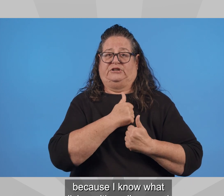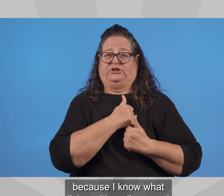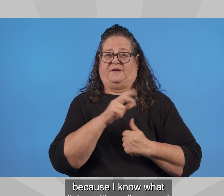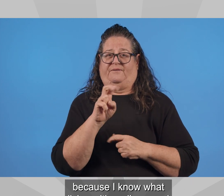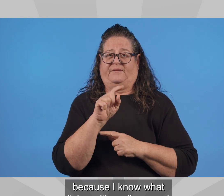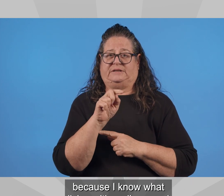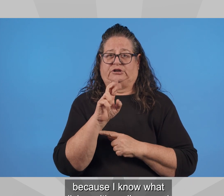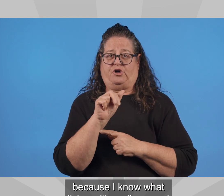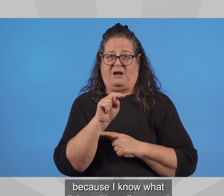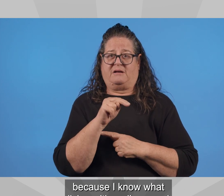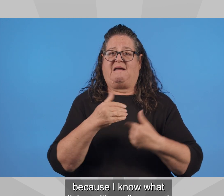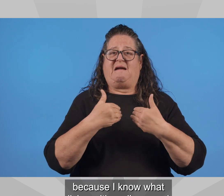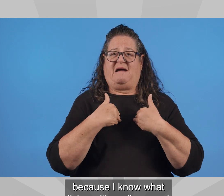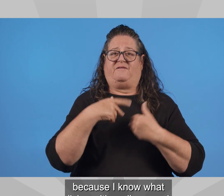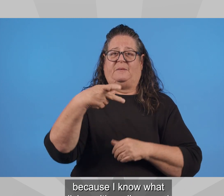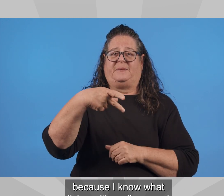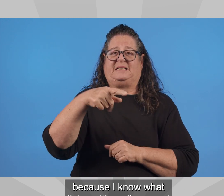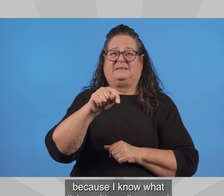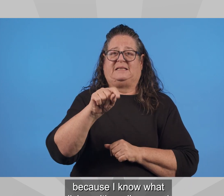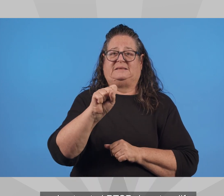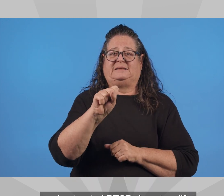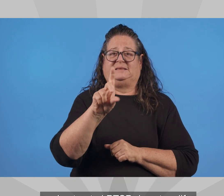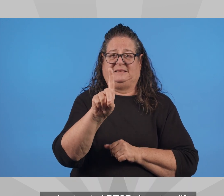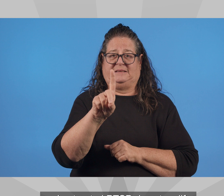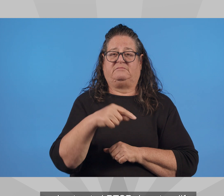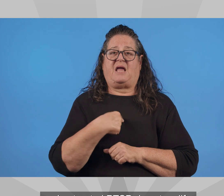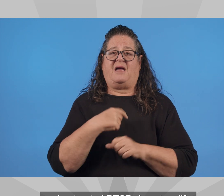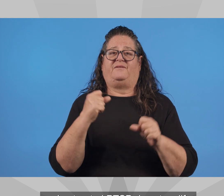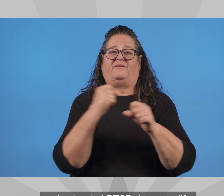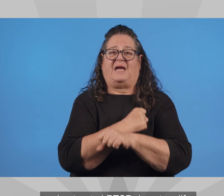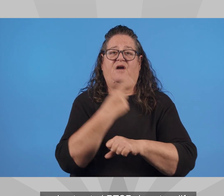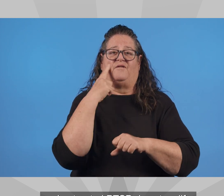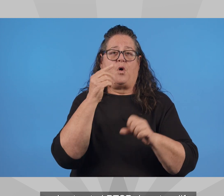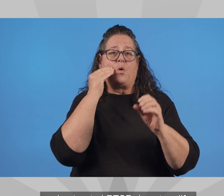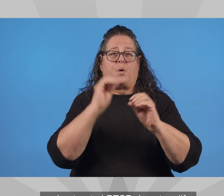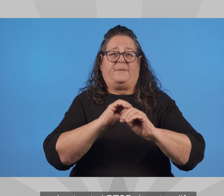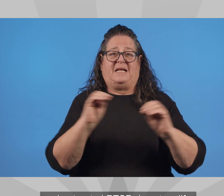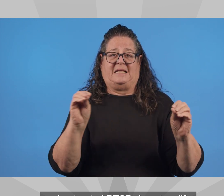I know what living with undiagnosed and untreated PTSD does to a life.